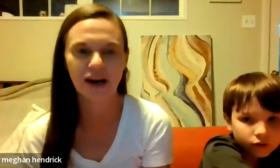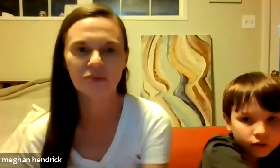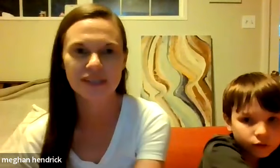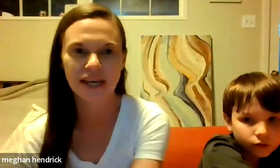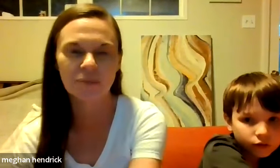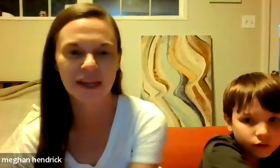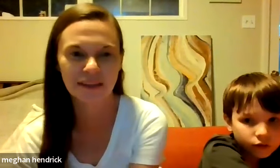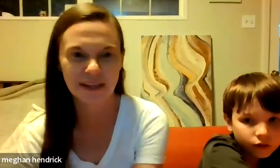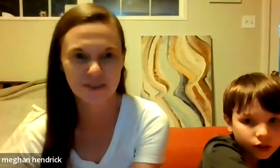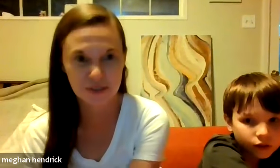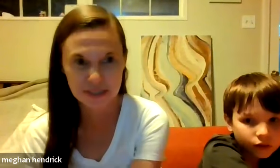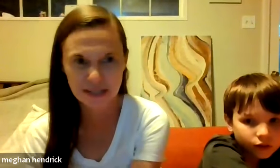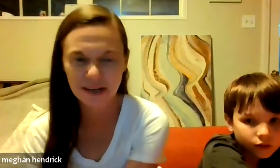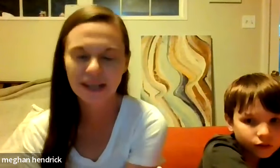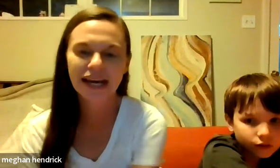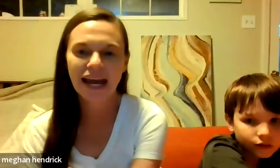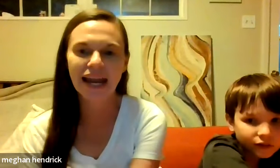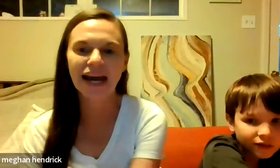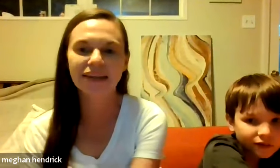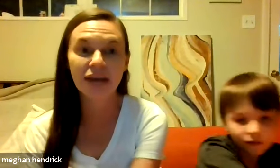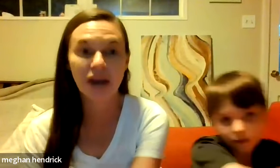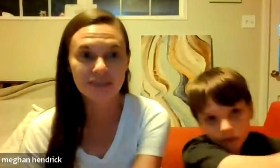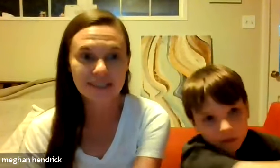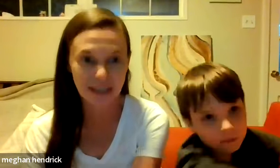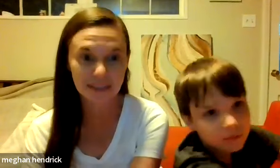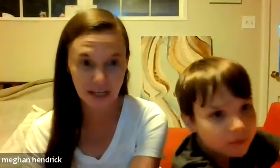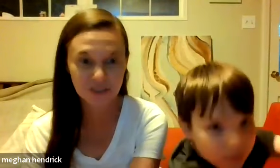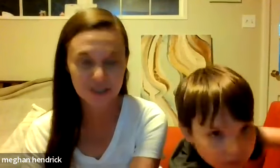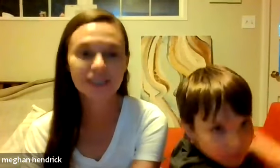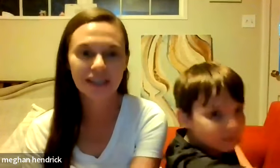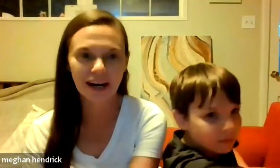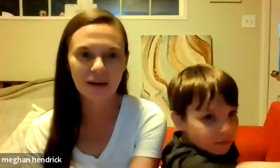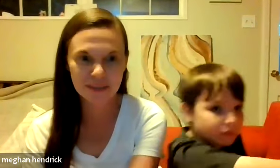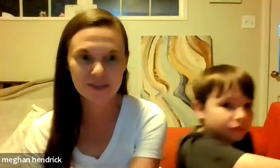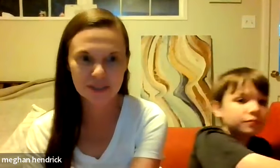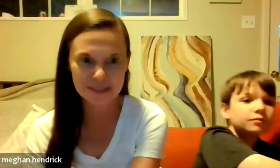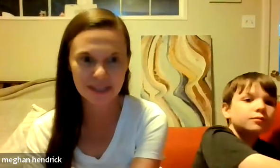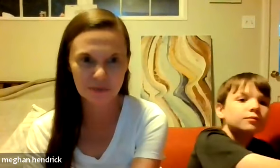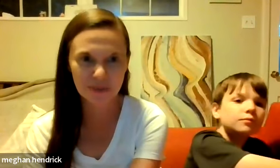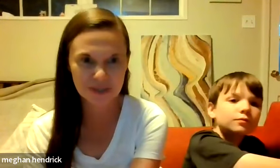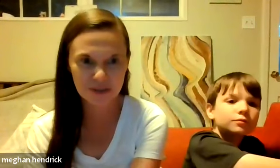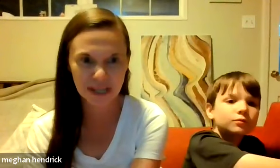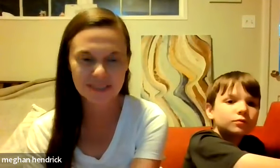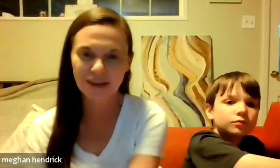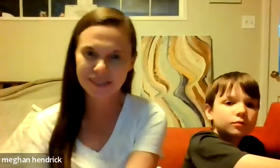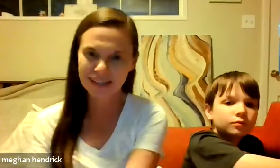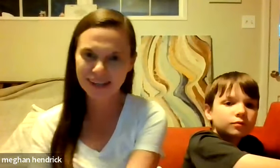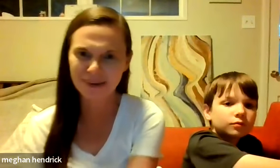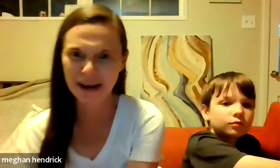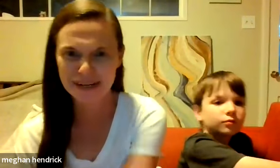club was set up in like the student center, and they were having a silent lunch in the student center with the students. And I was like, oh, I want